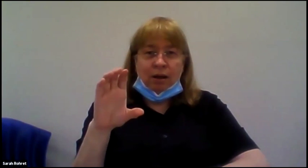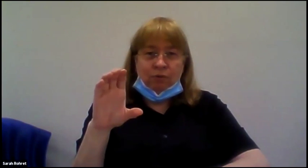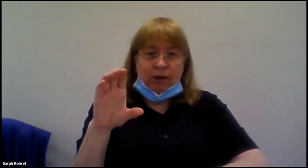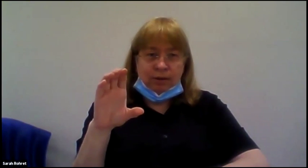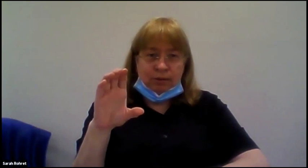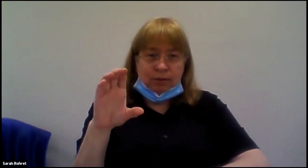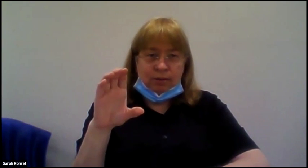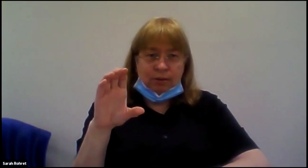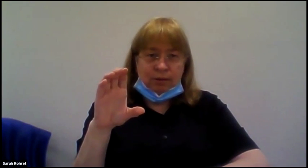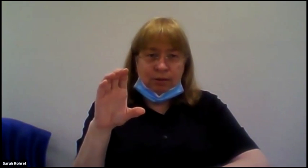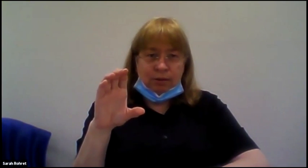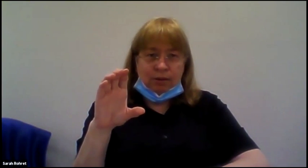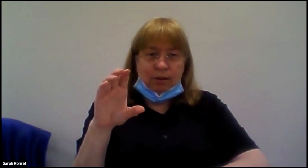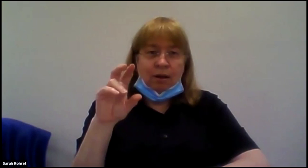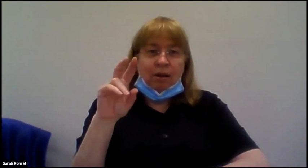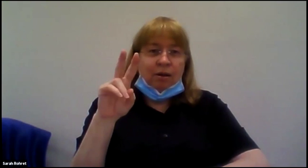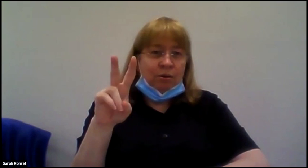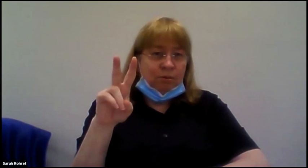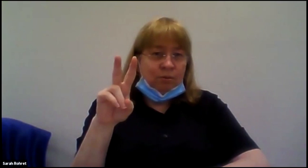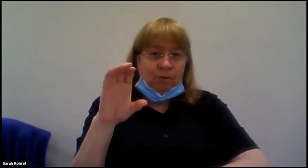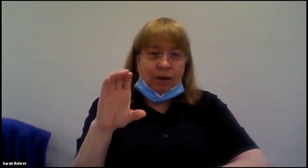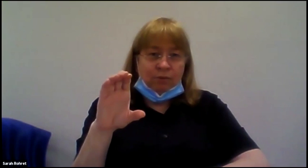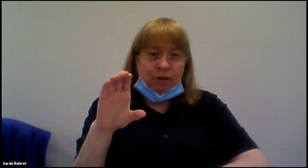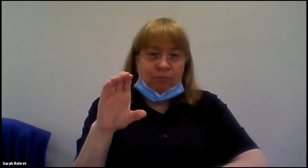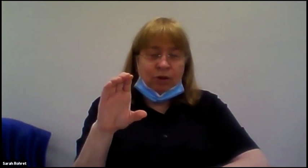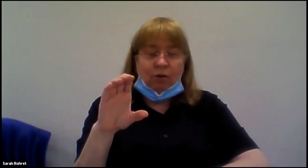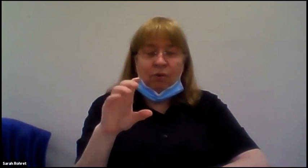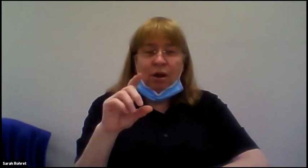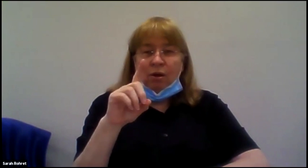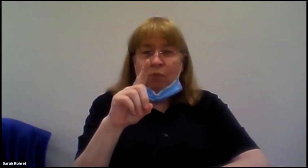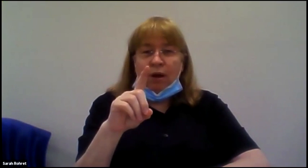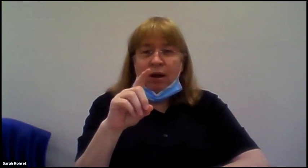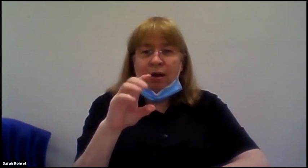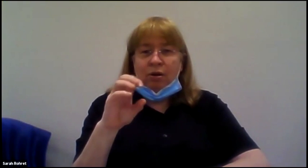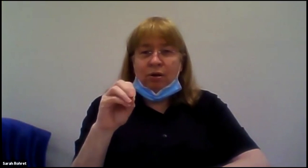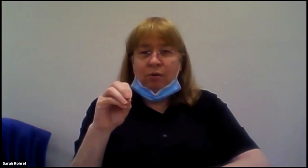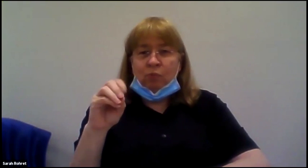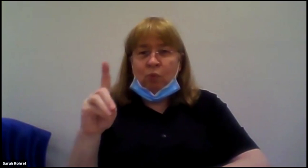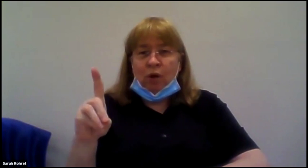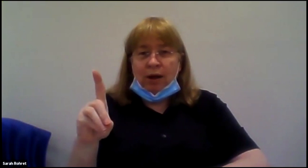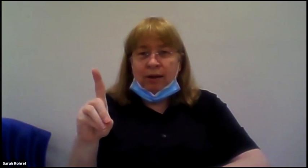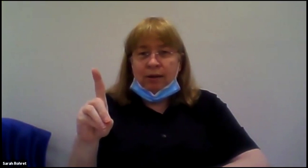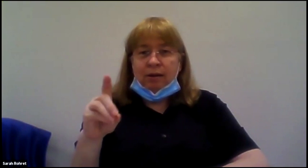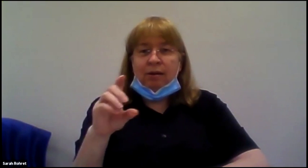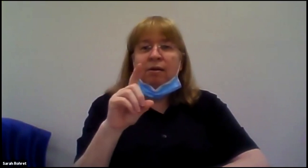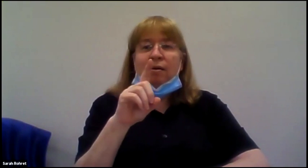100. 200. So 101,